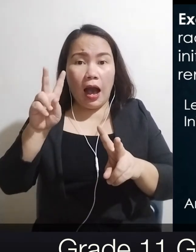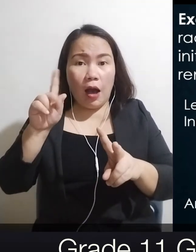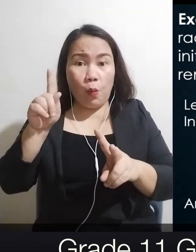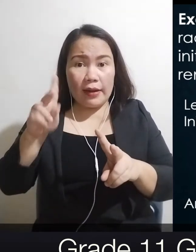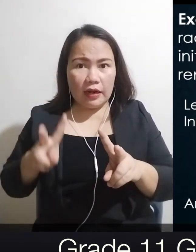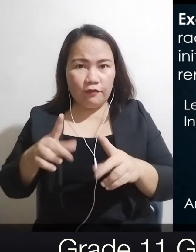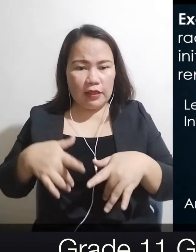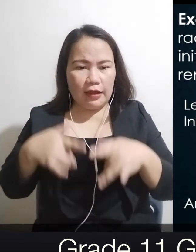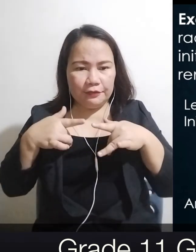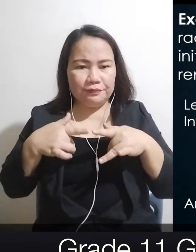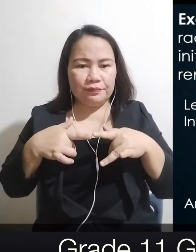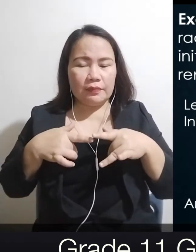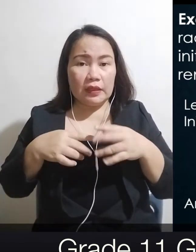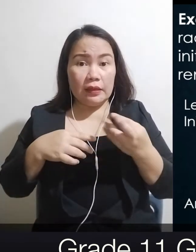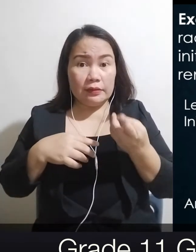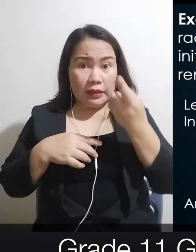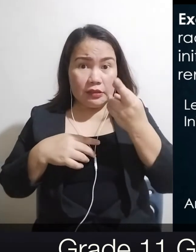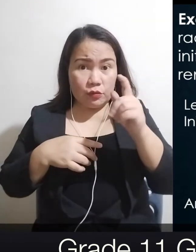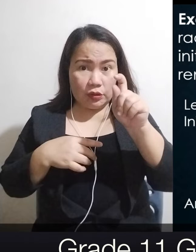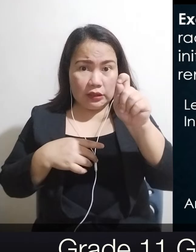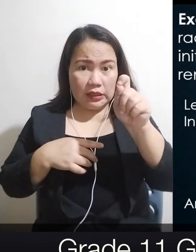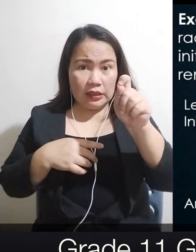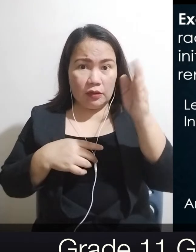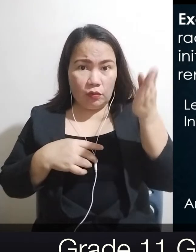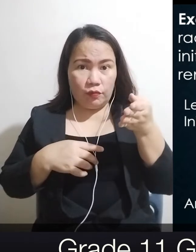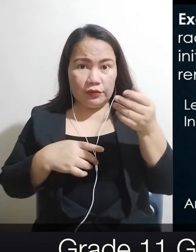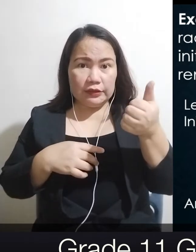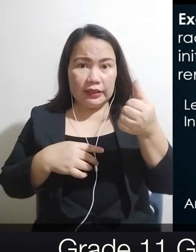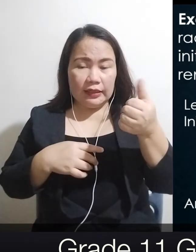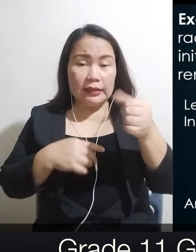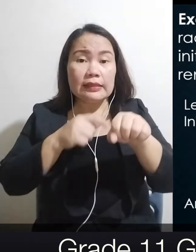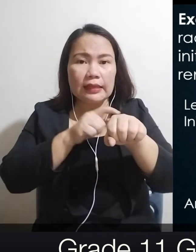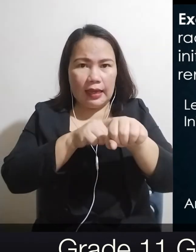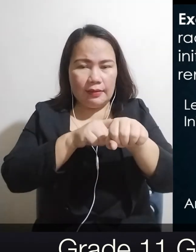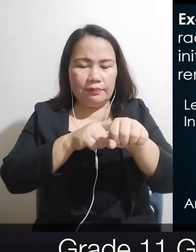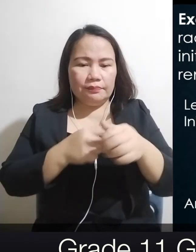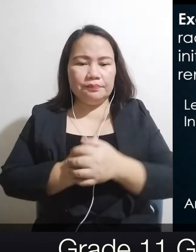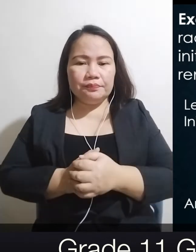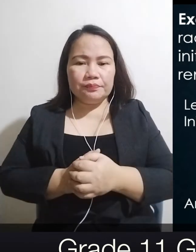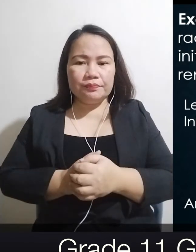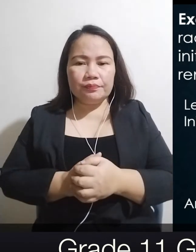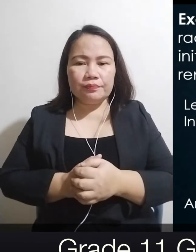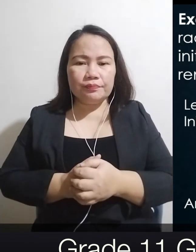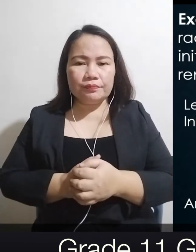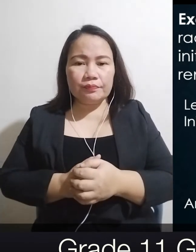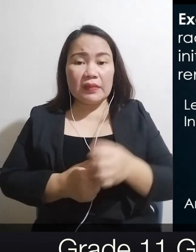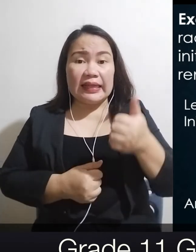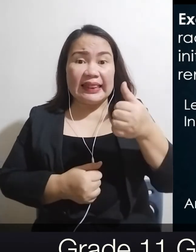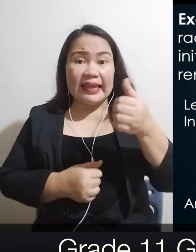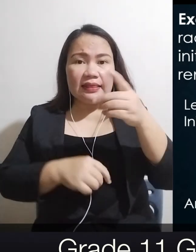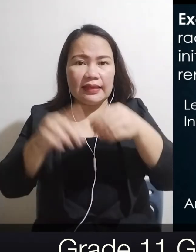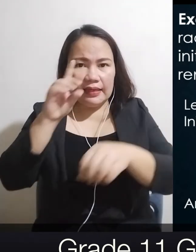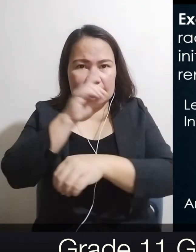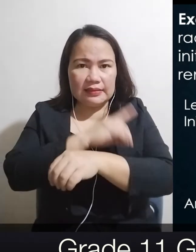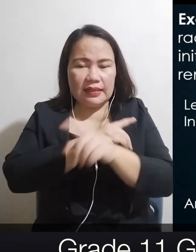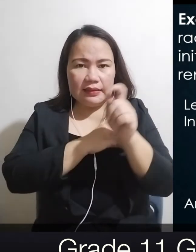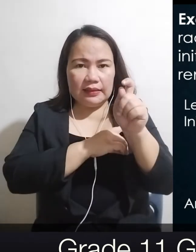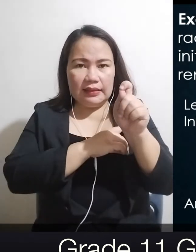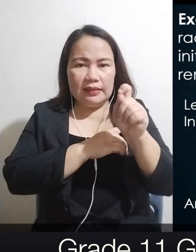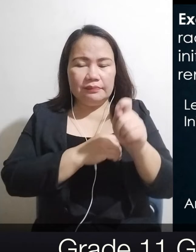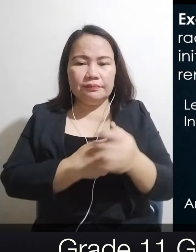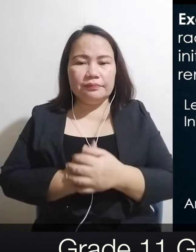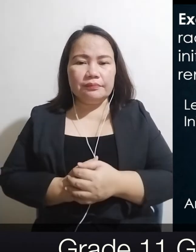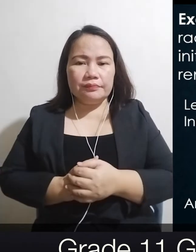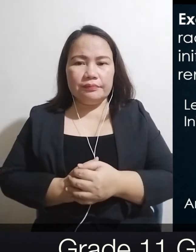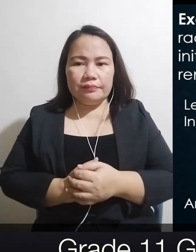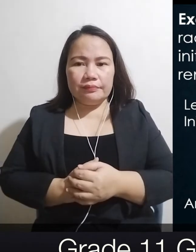because of half-life, raised to t over 10. And 10 is the unit of time. That is the 10